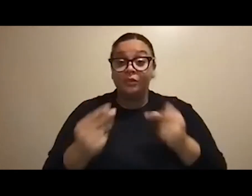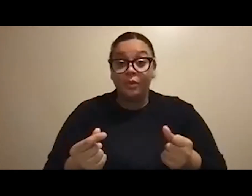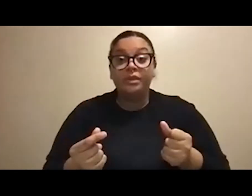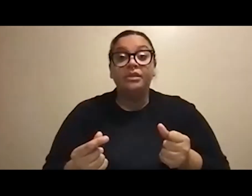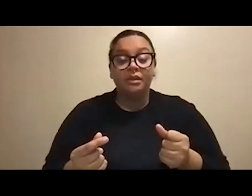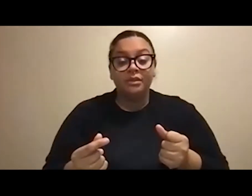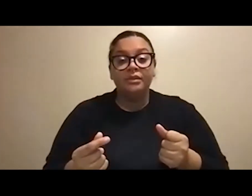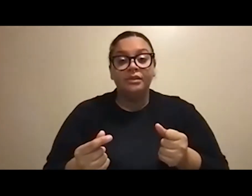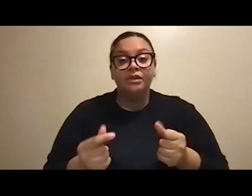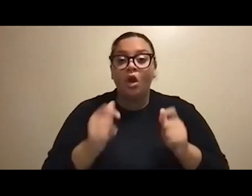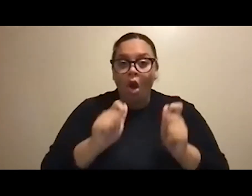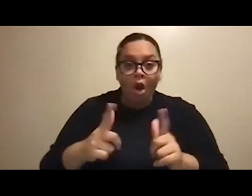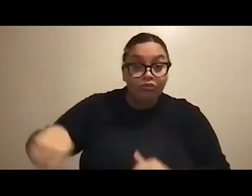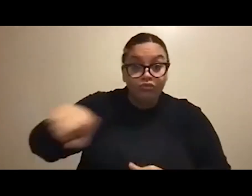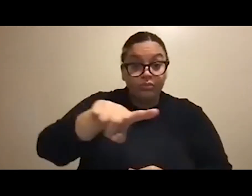overview.